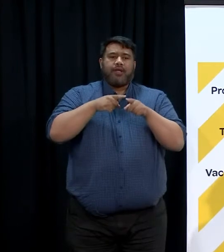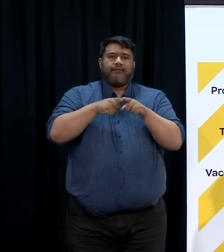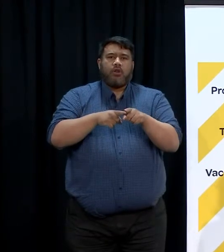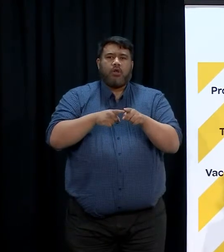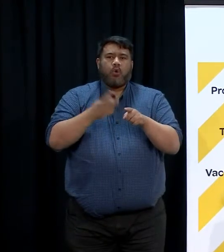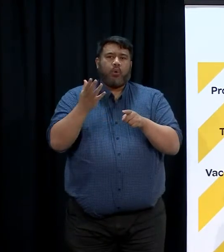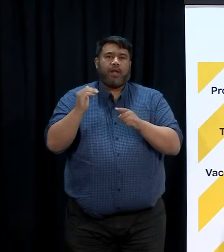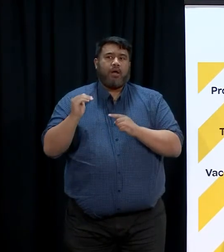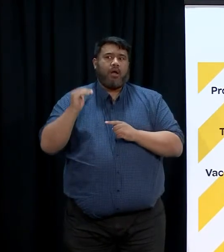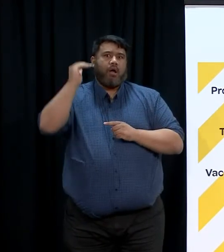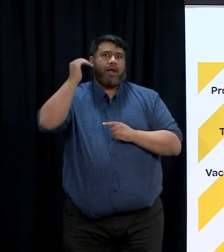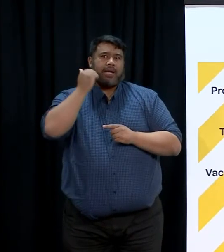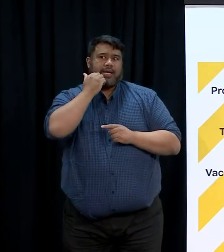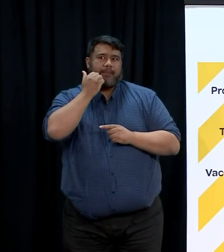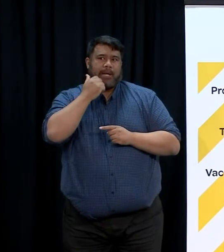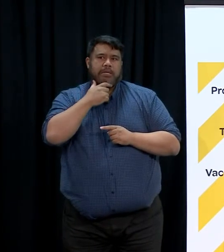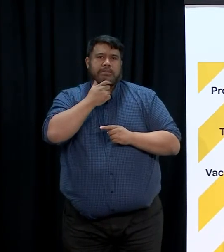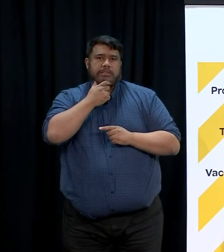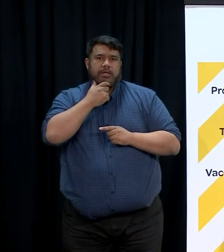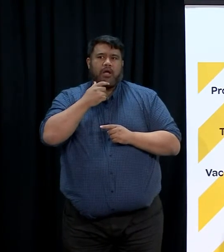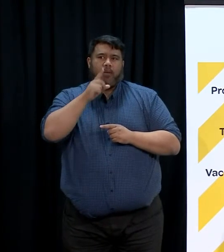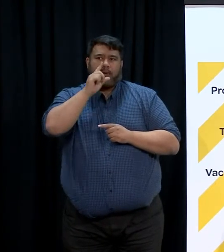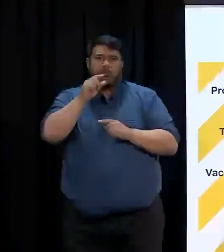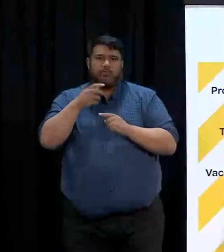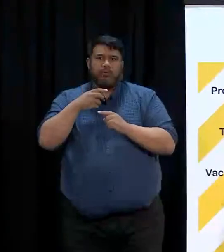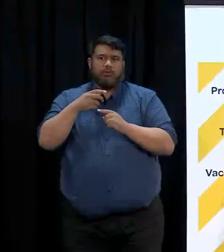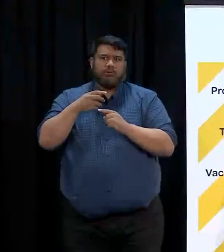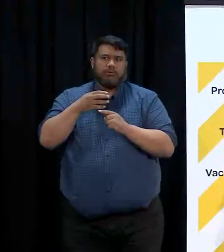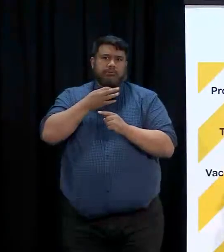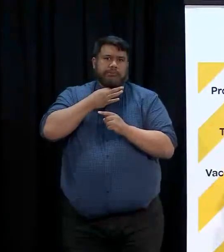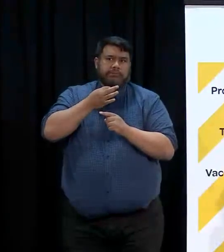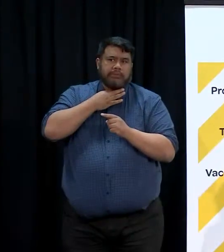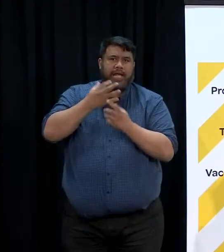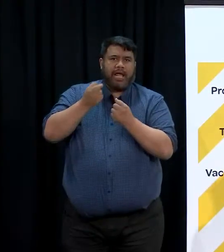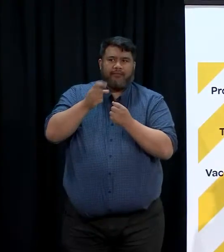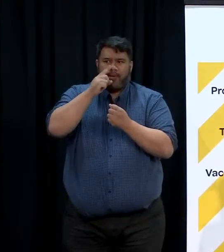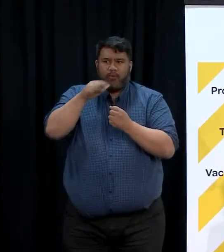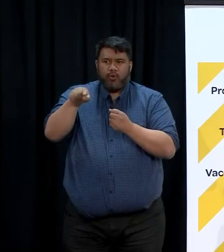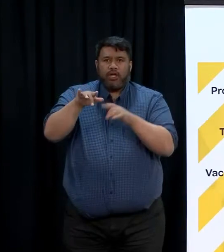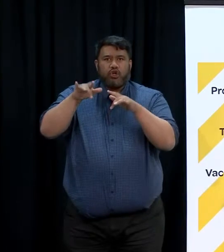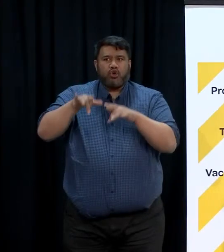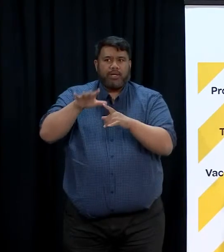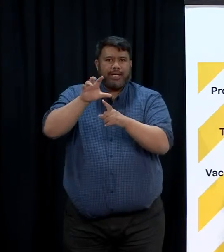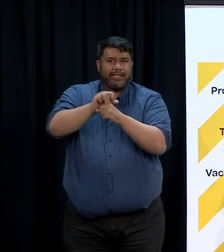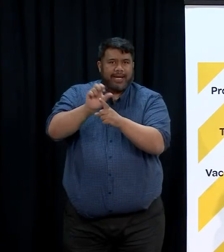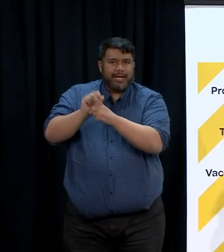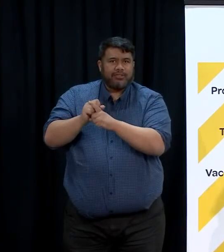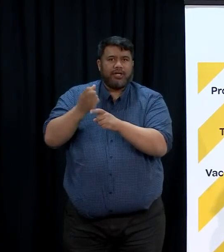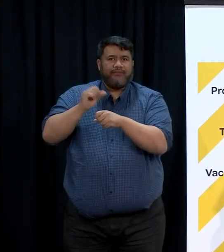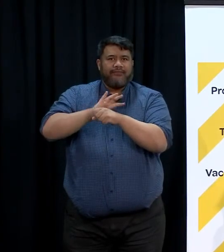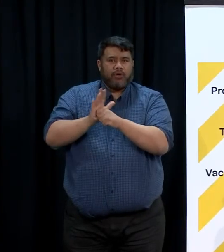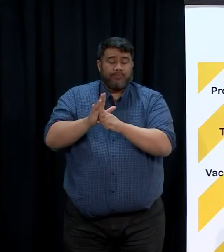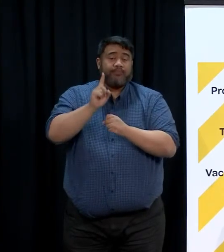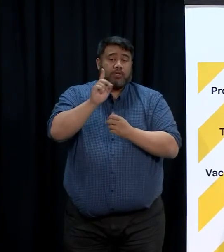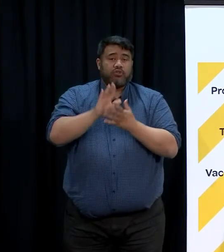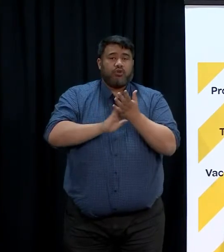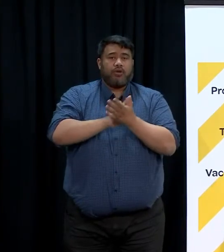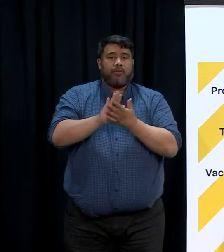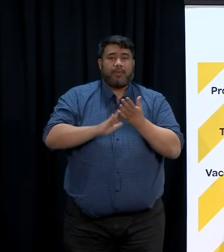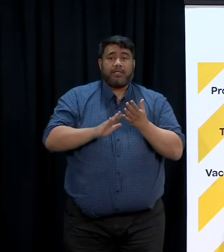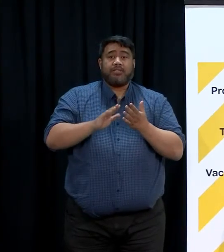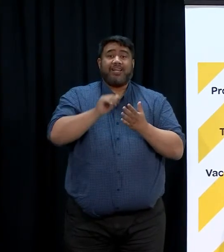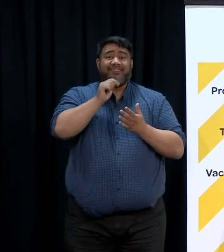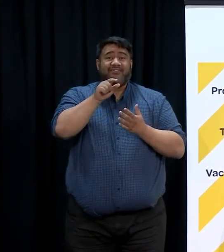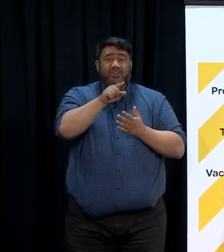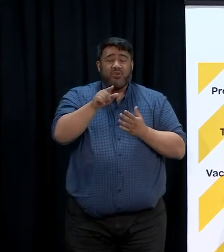rate, where the risk of unidentified cases is potentially higher. So in that vein, people with symptoms,